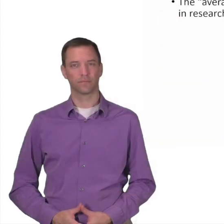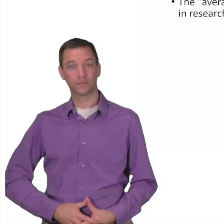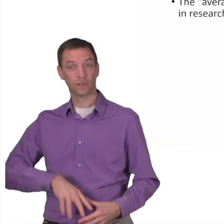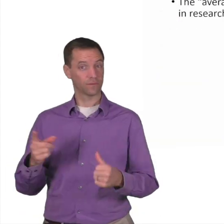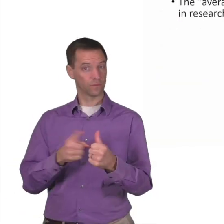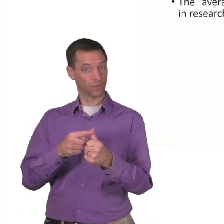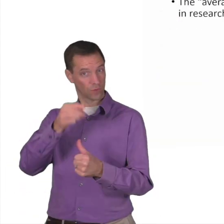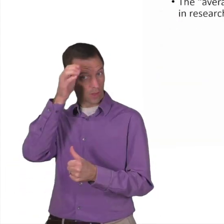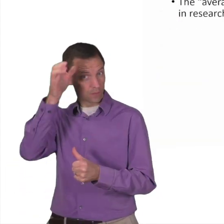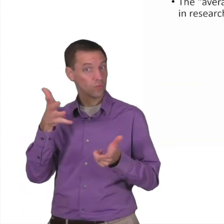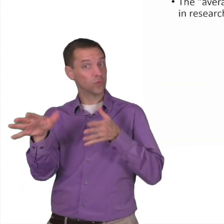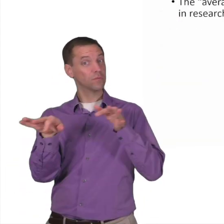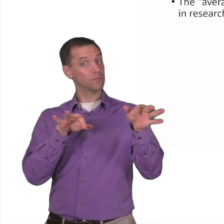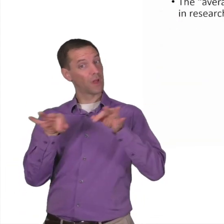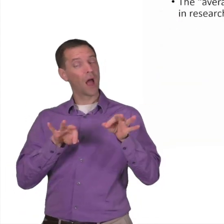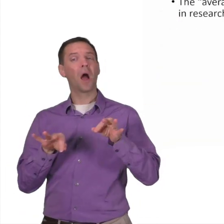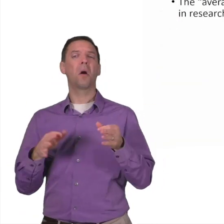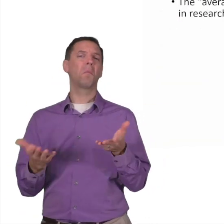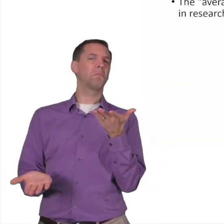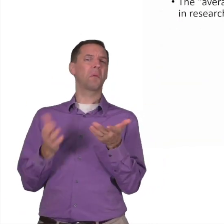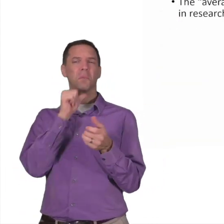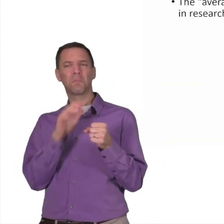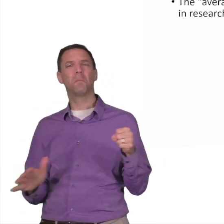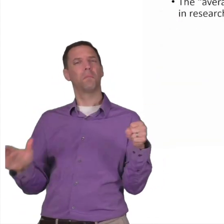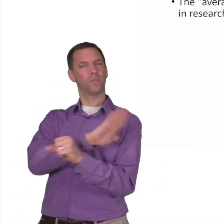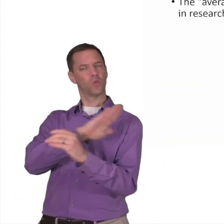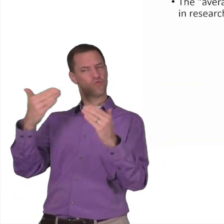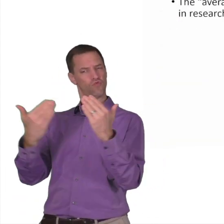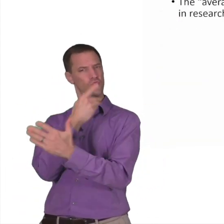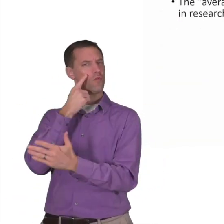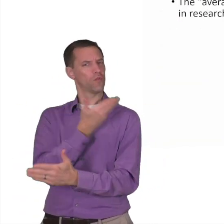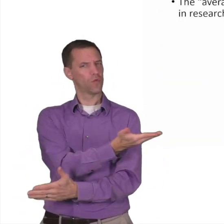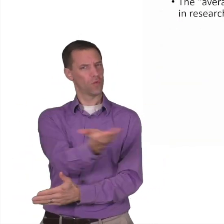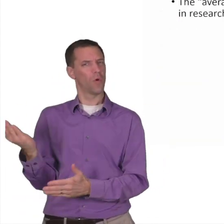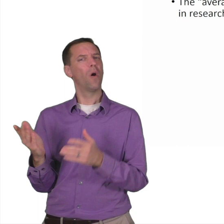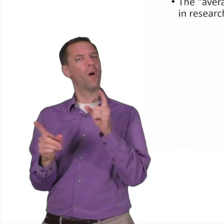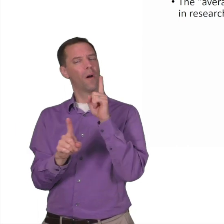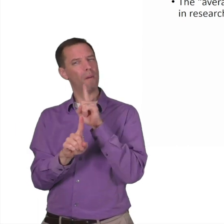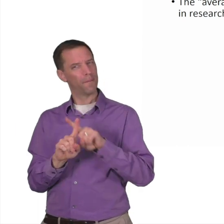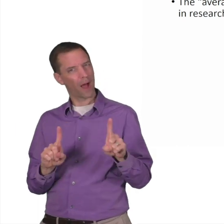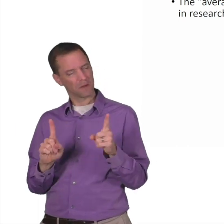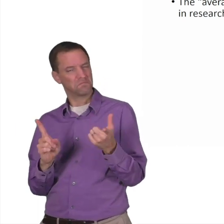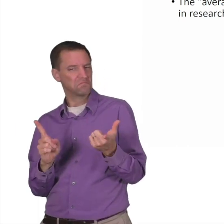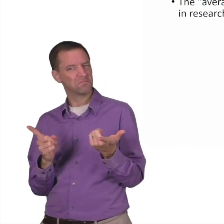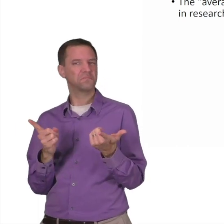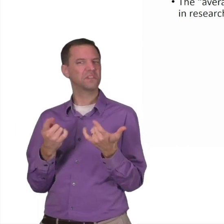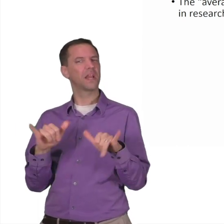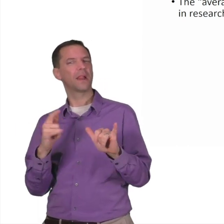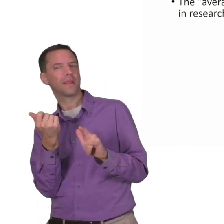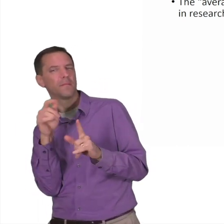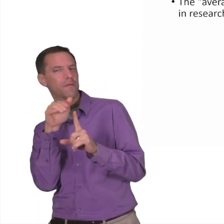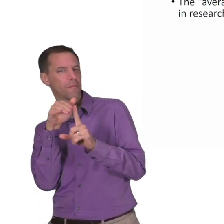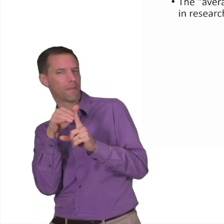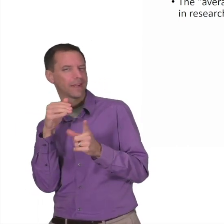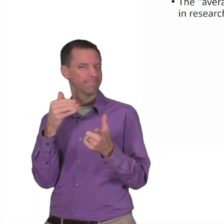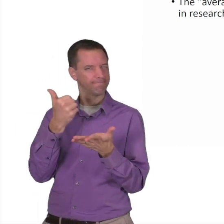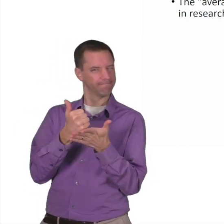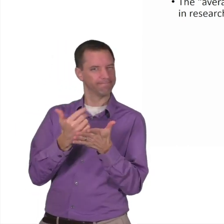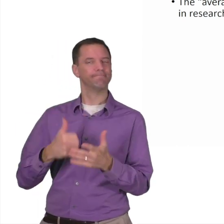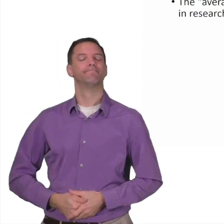started. The first concept we'd like to explain may not be completely new to you, but it never hurts to have a